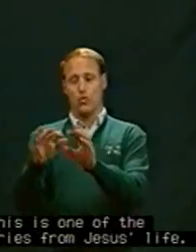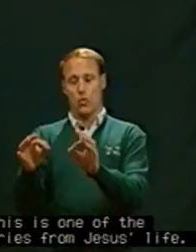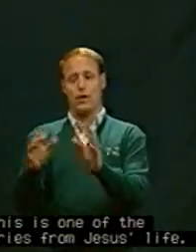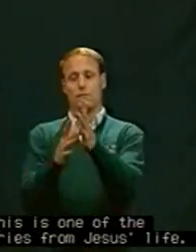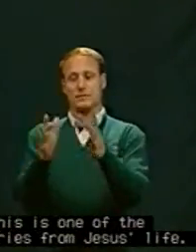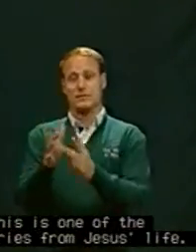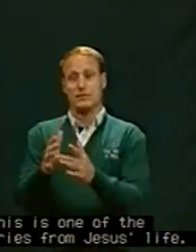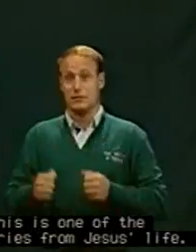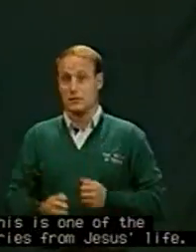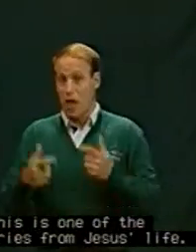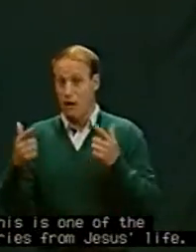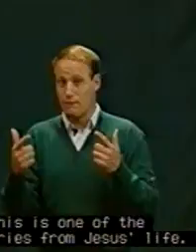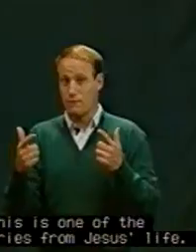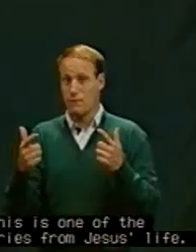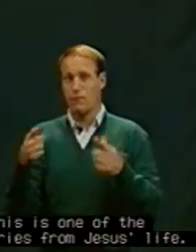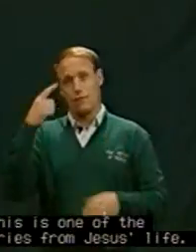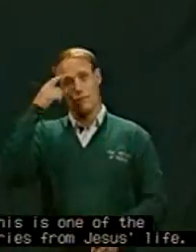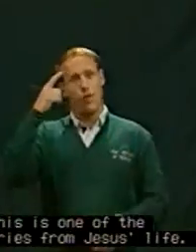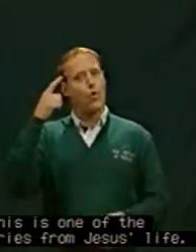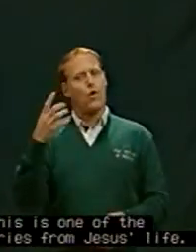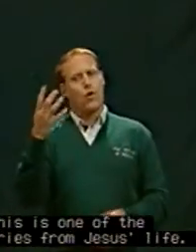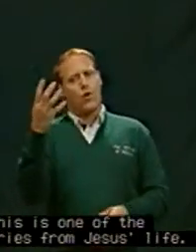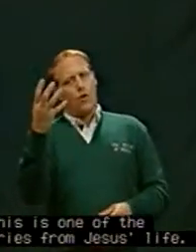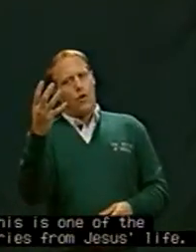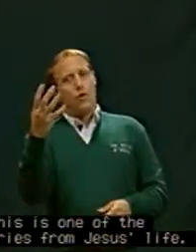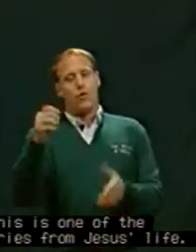This is one of the stories from Jesus' life,